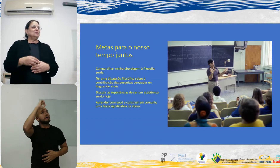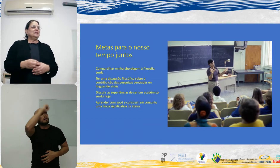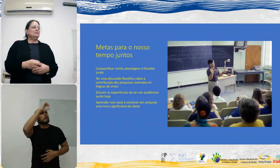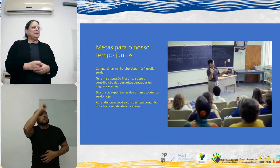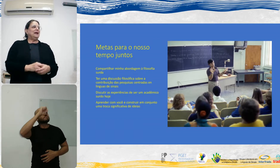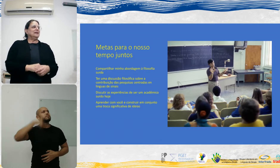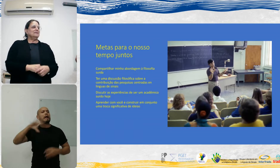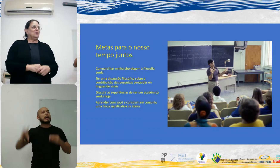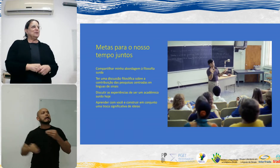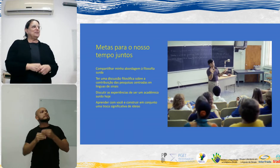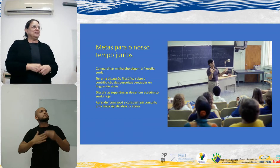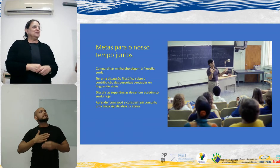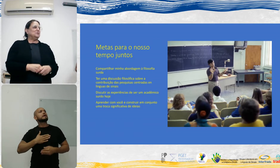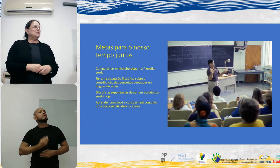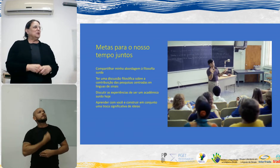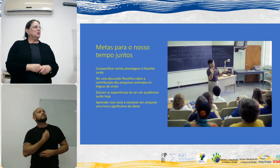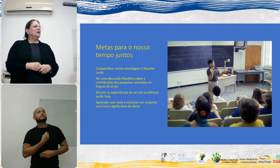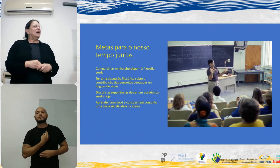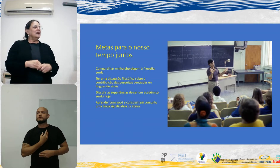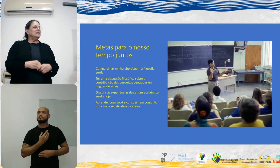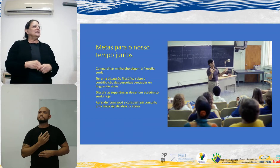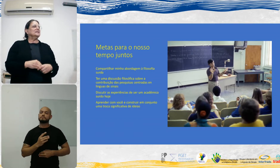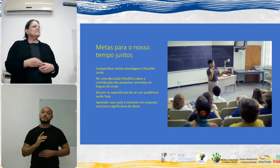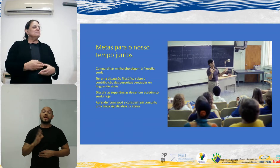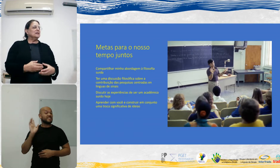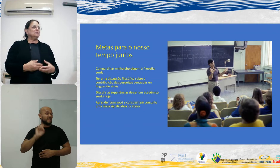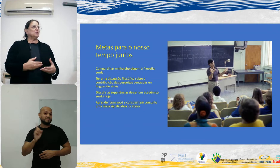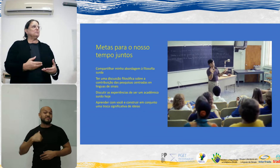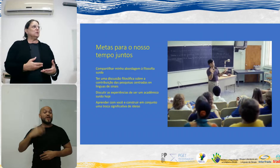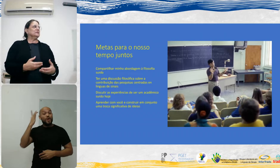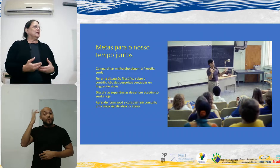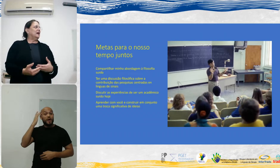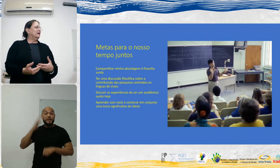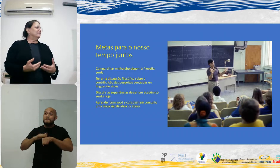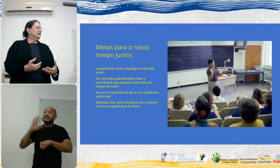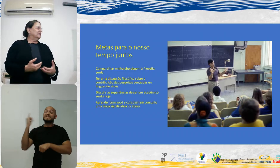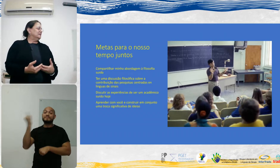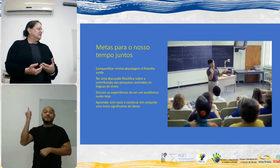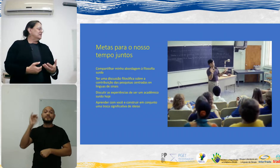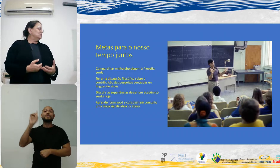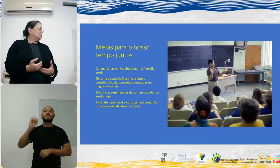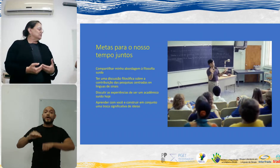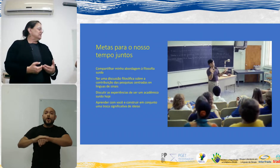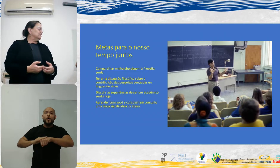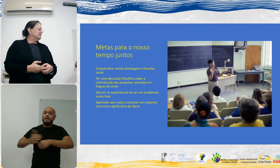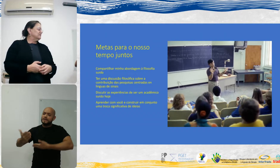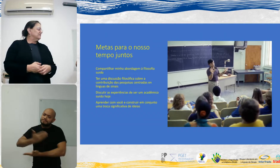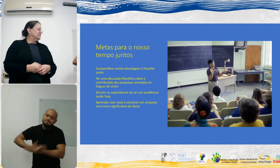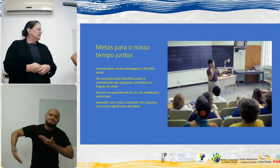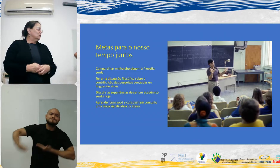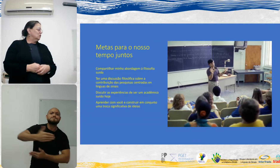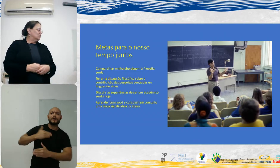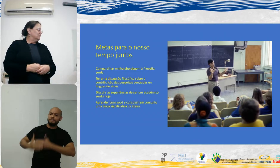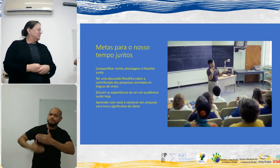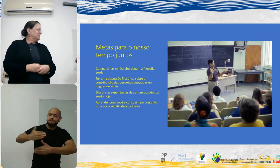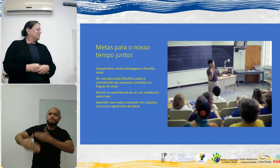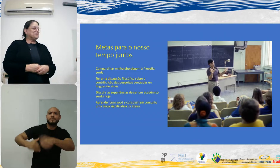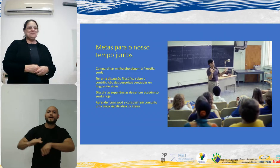it to your little bag of all the things you know. I think it's much more important to have an engaged process of